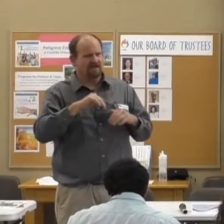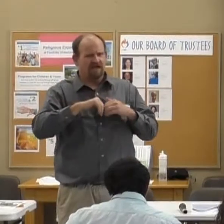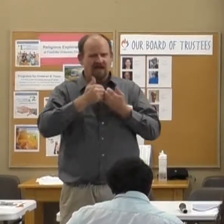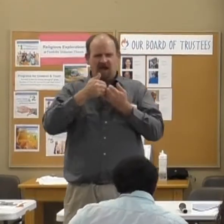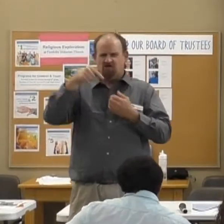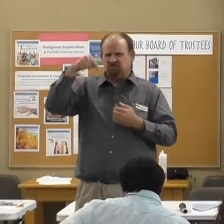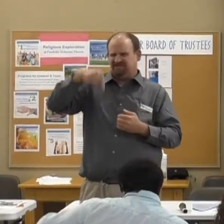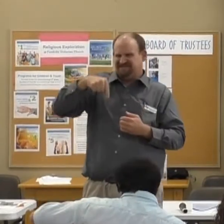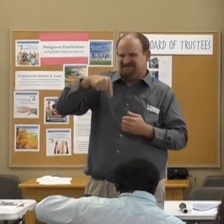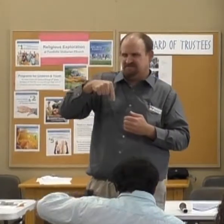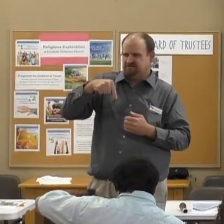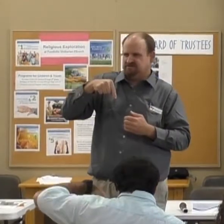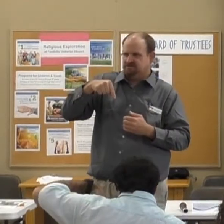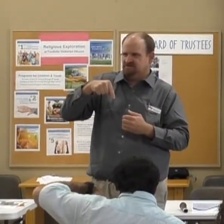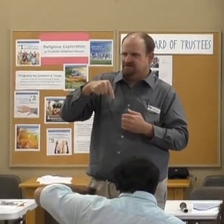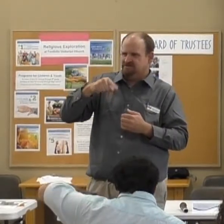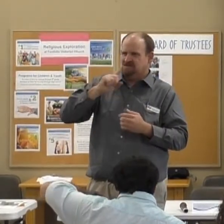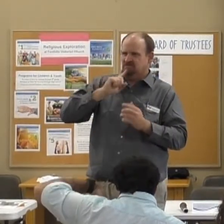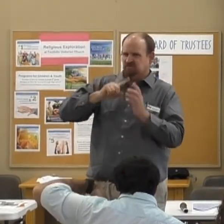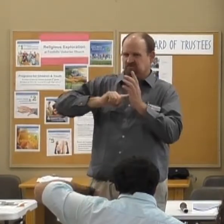come here and attend.